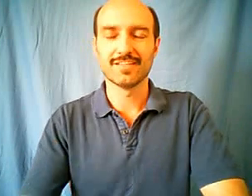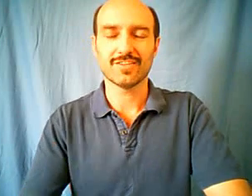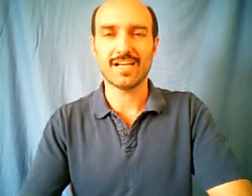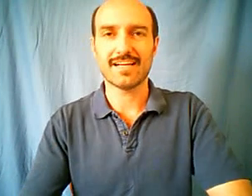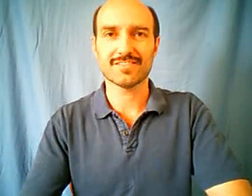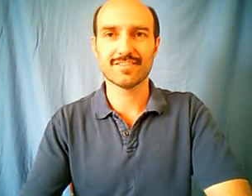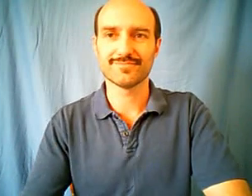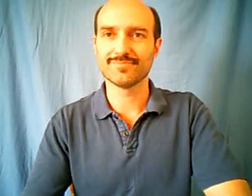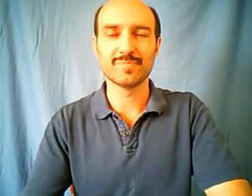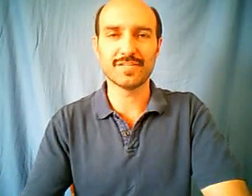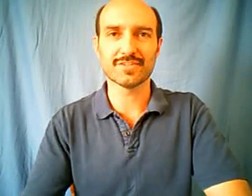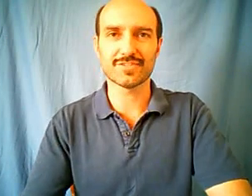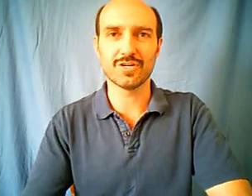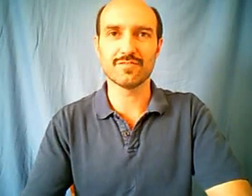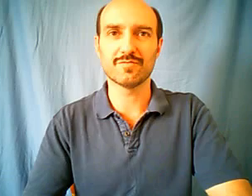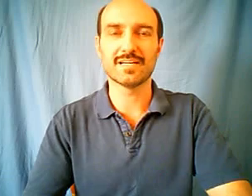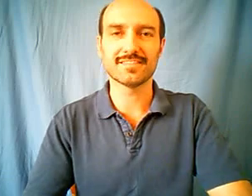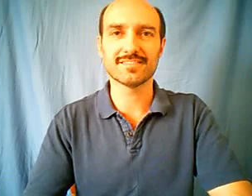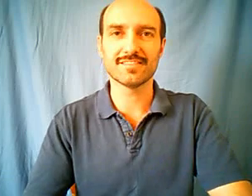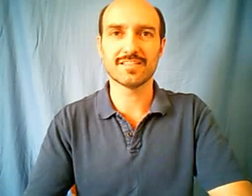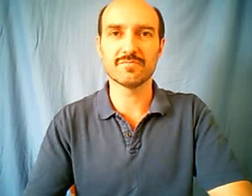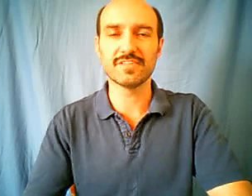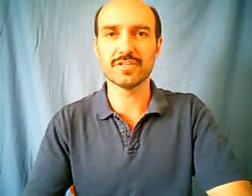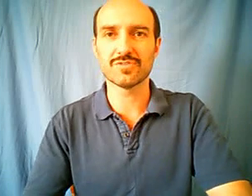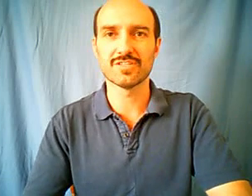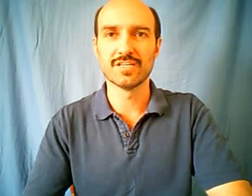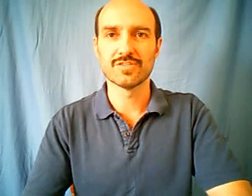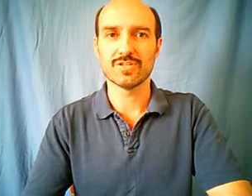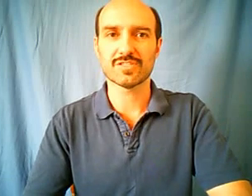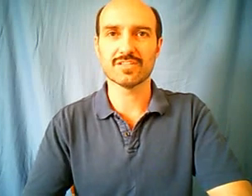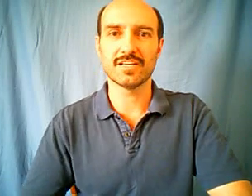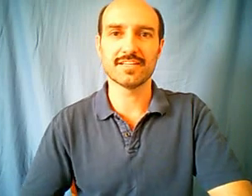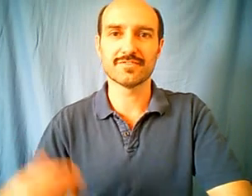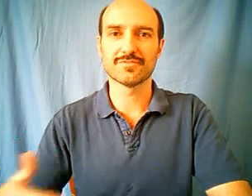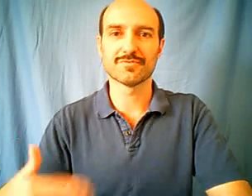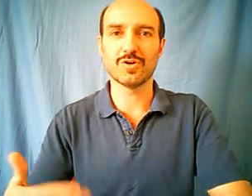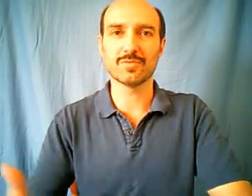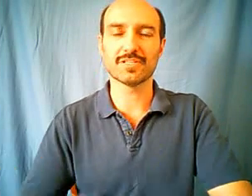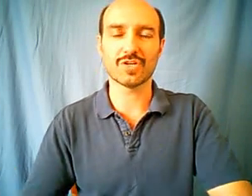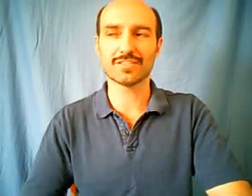the last minute or so of my videos. So I'm just going to let it roll. I'm going to talk to